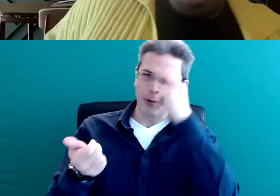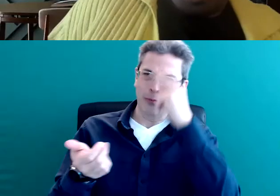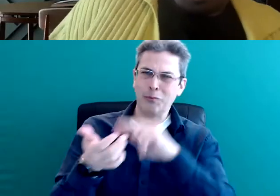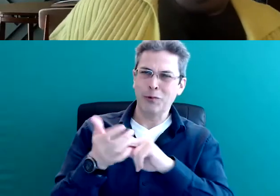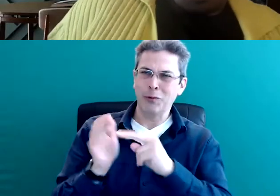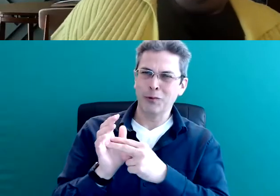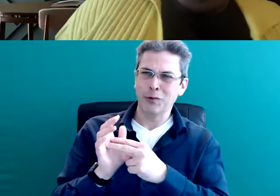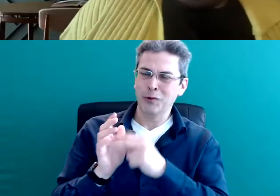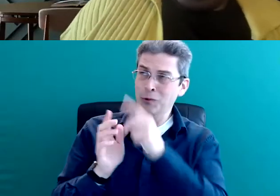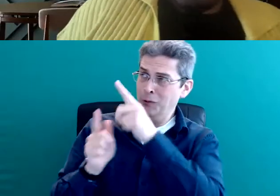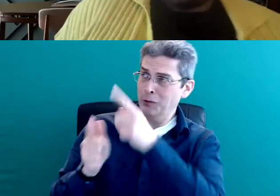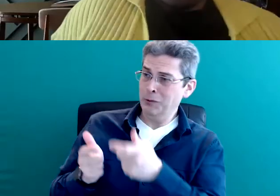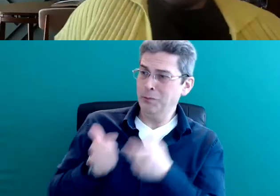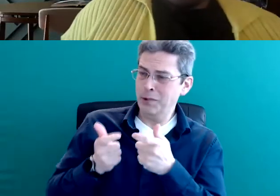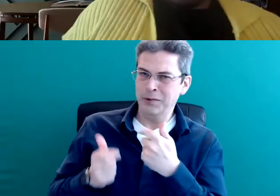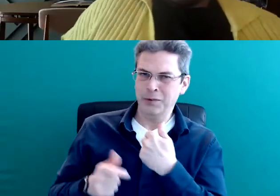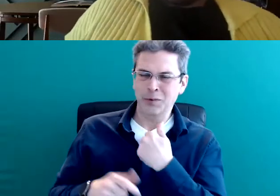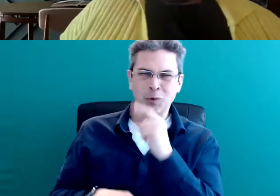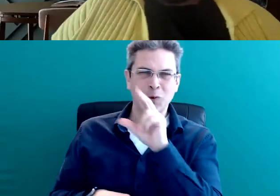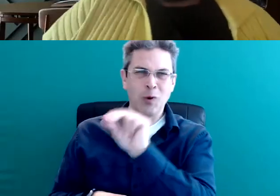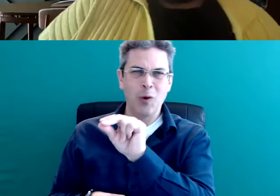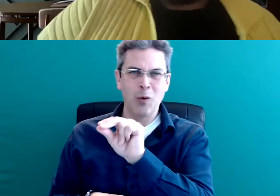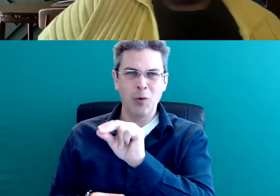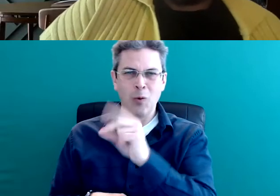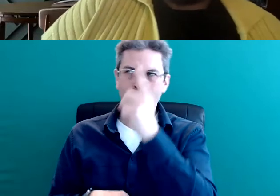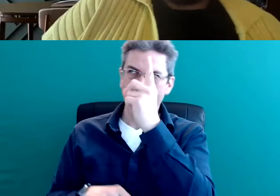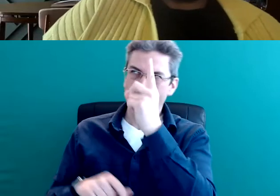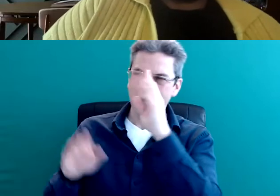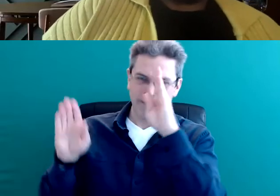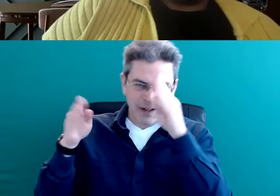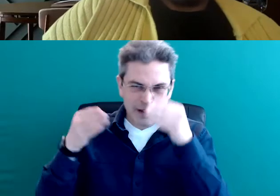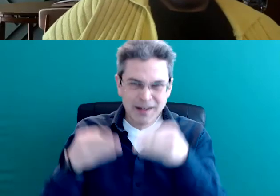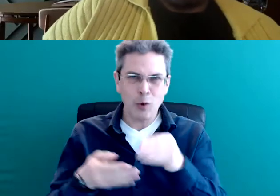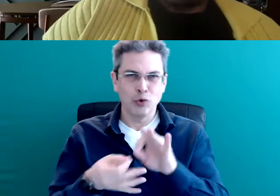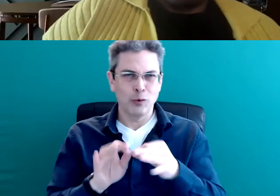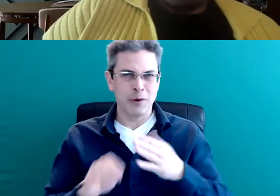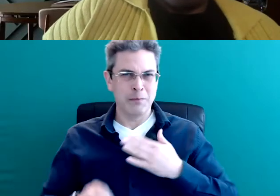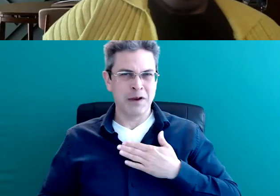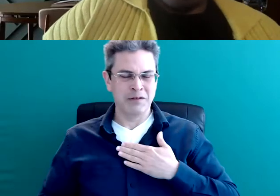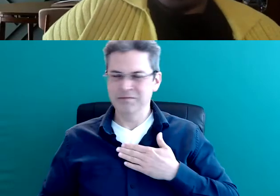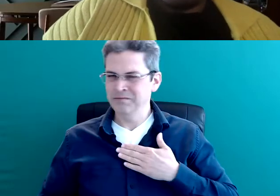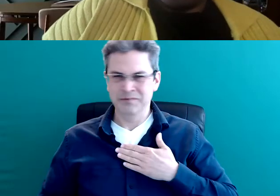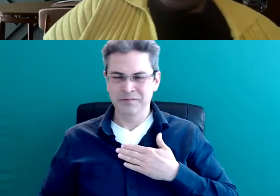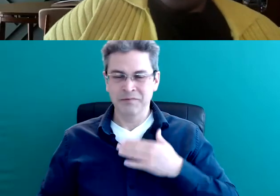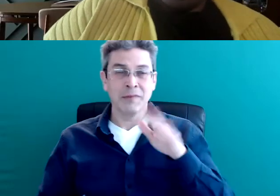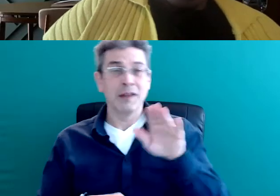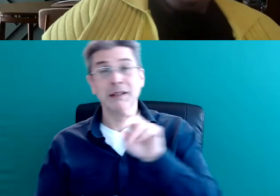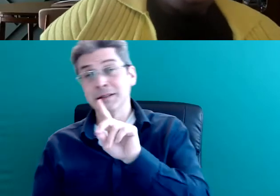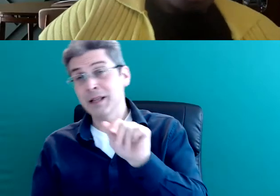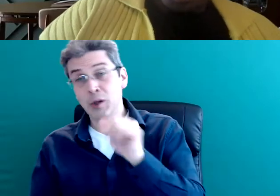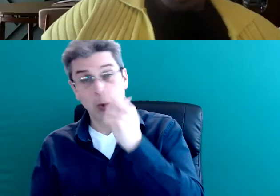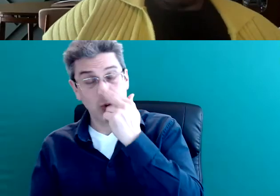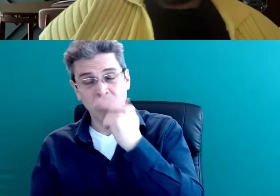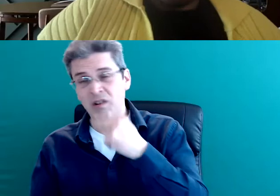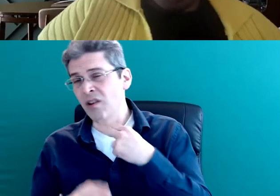And really kind of think of me in this very one way. And I think when it comes to disability humor, I think disabled humor is top tier. Like it